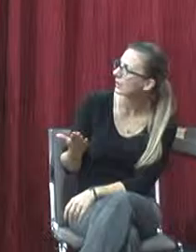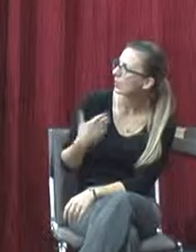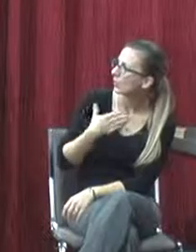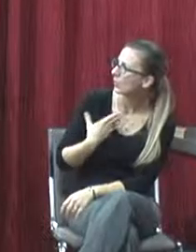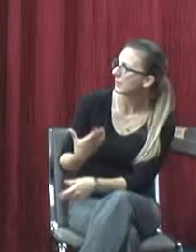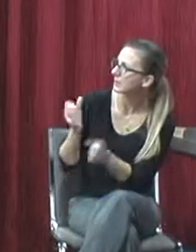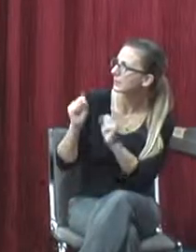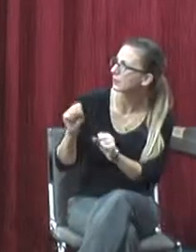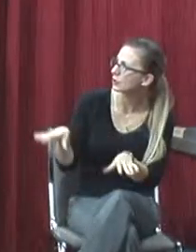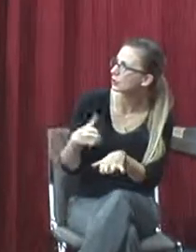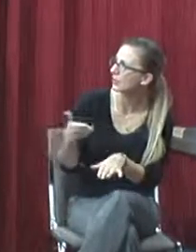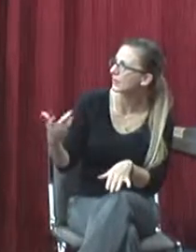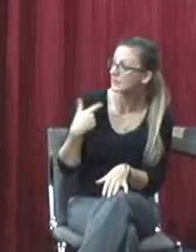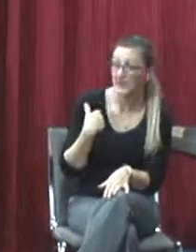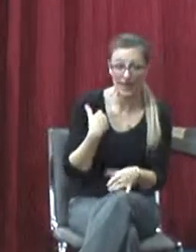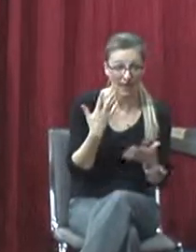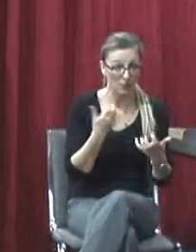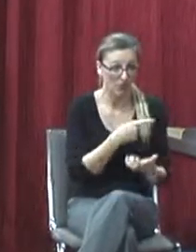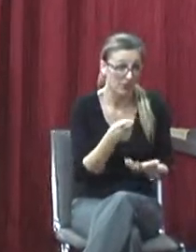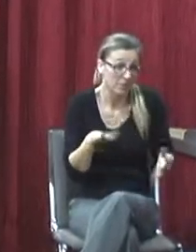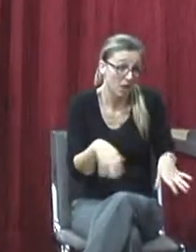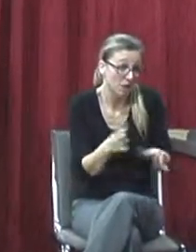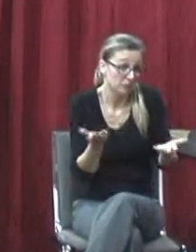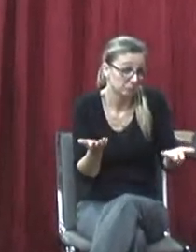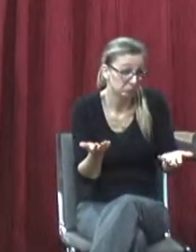Willingness and ability to do things the way I want them done.